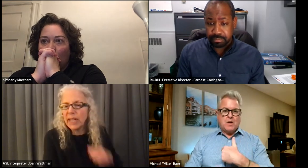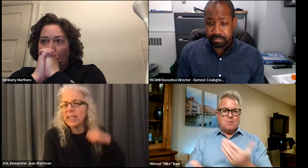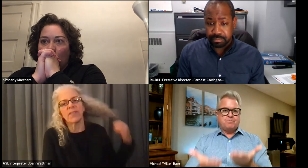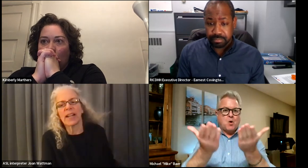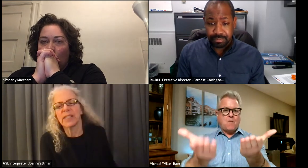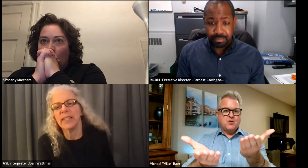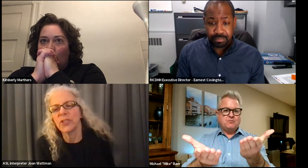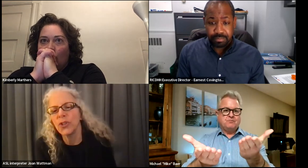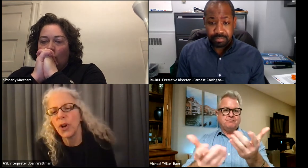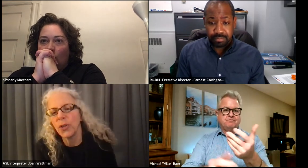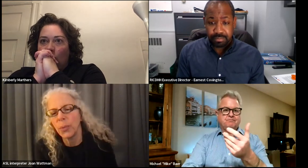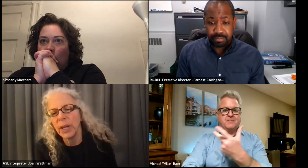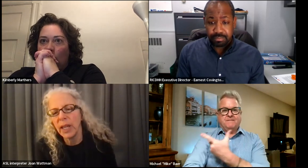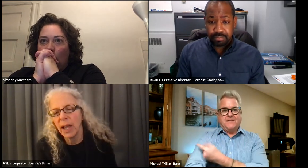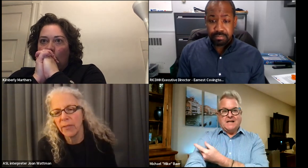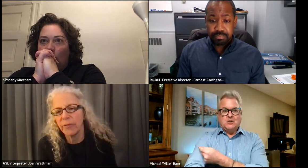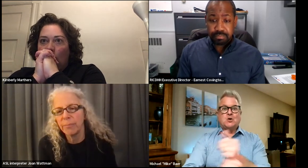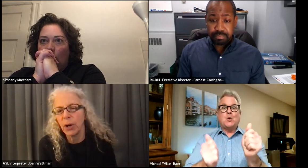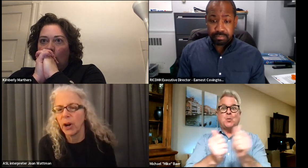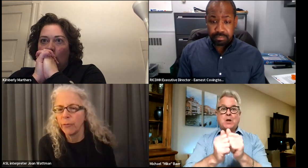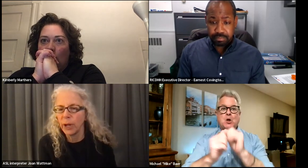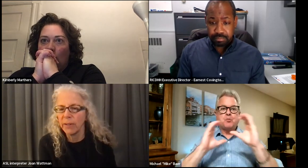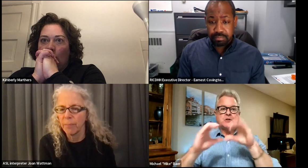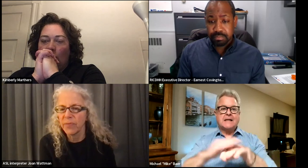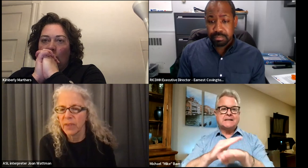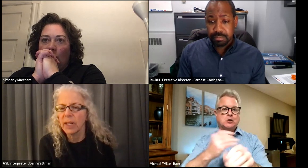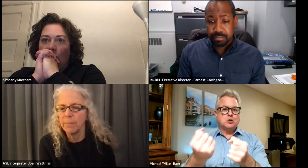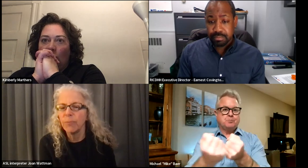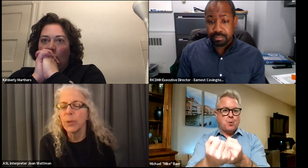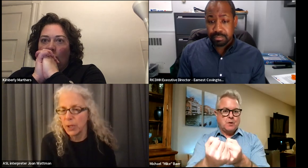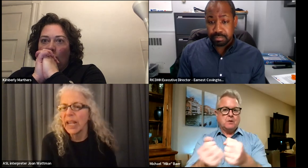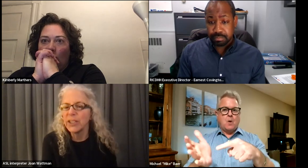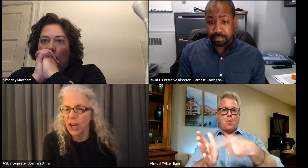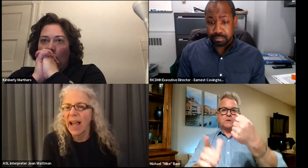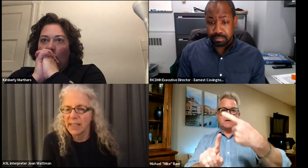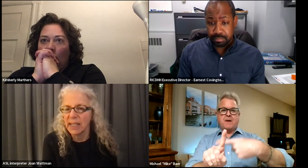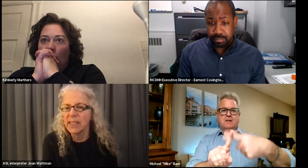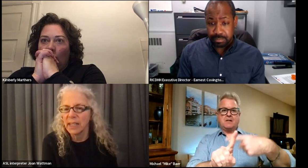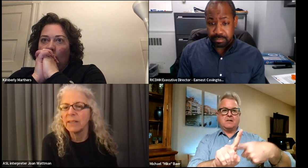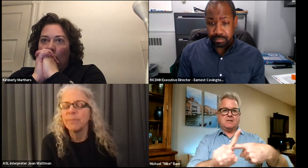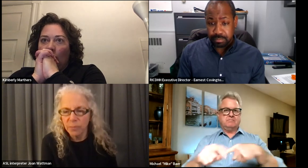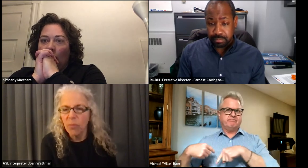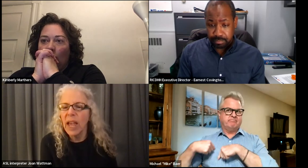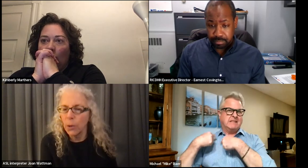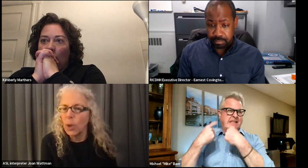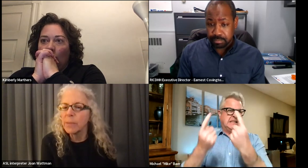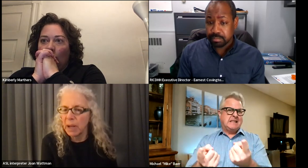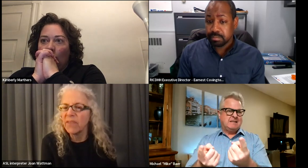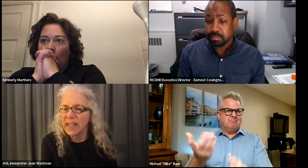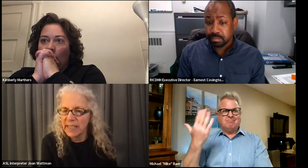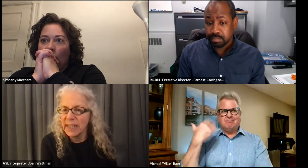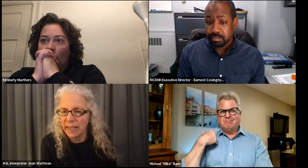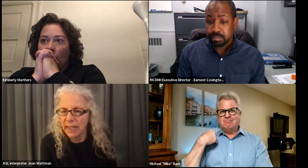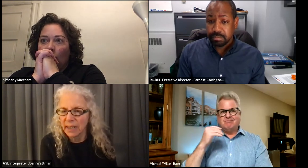So related to vaccines, you know that we have been offering communication access at a